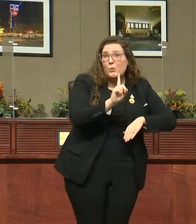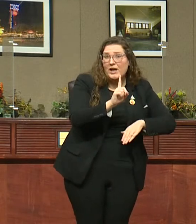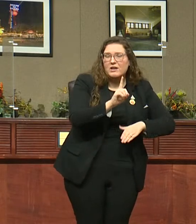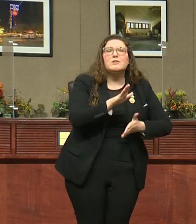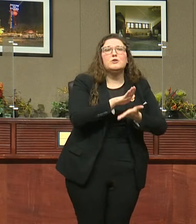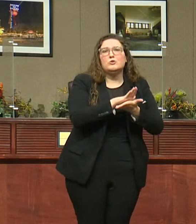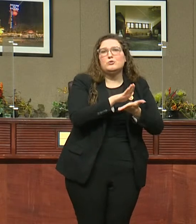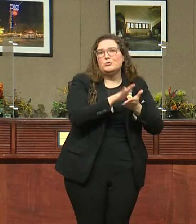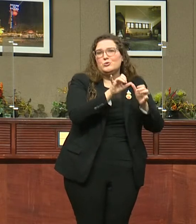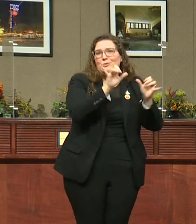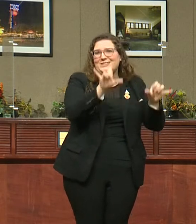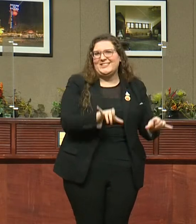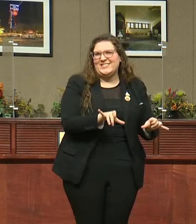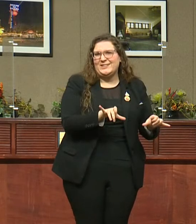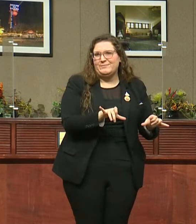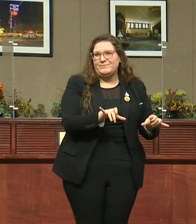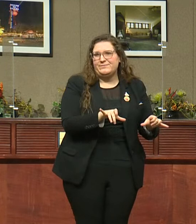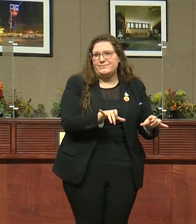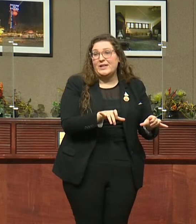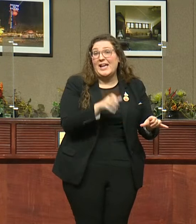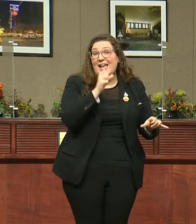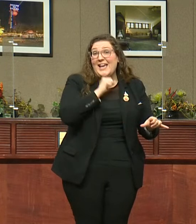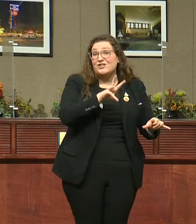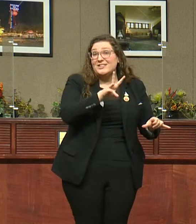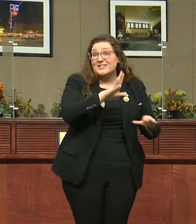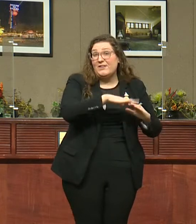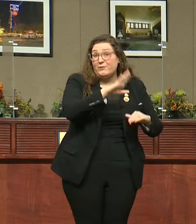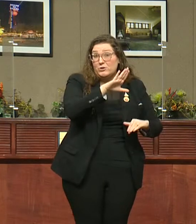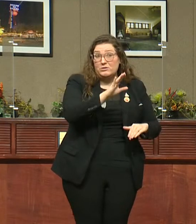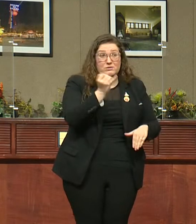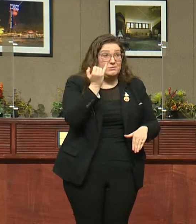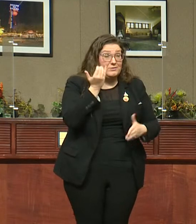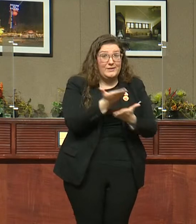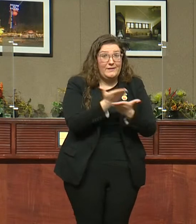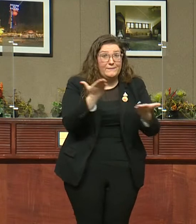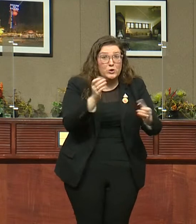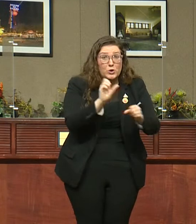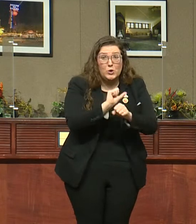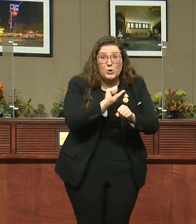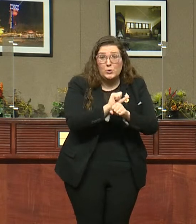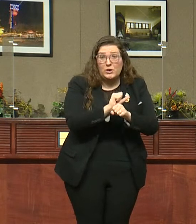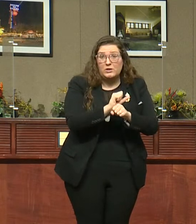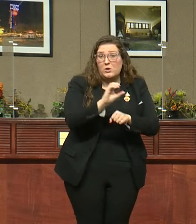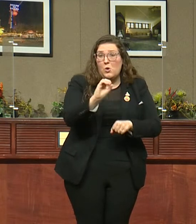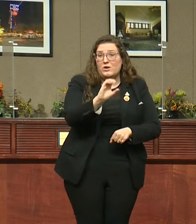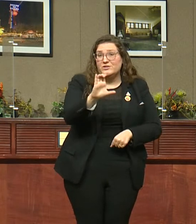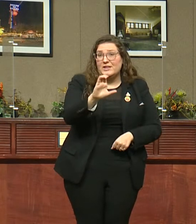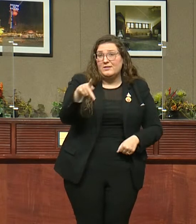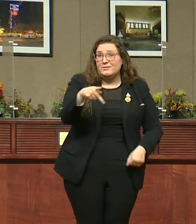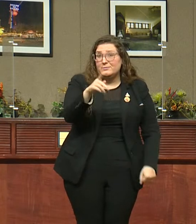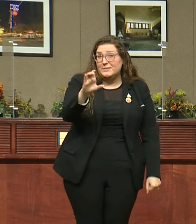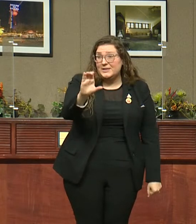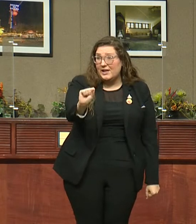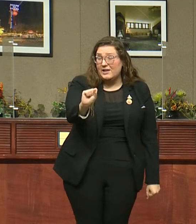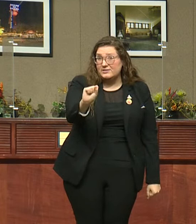Education, but it will be for 65 years and older of that employed